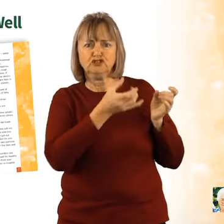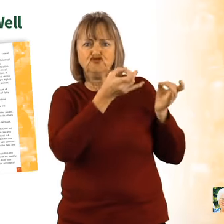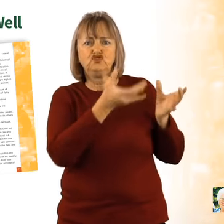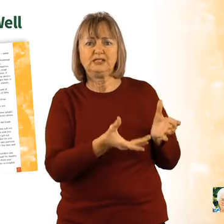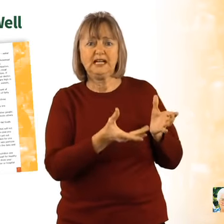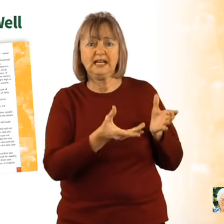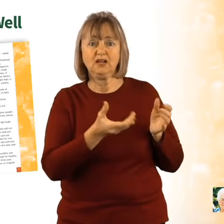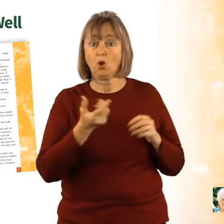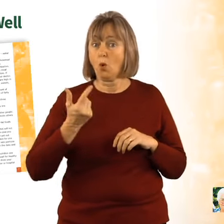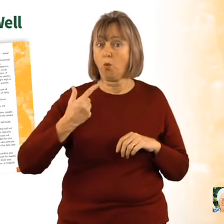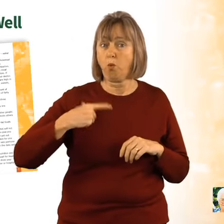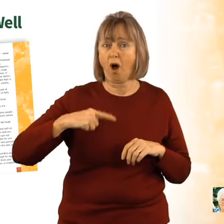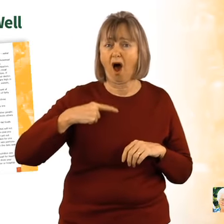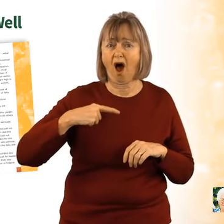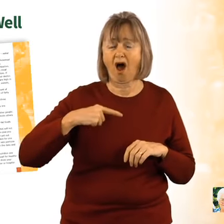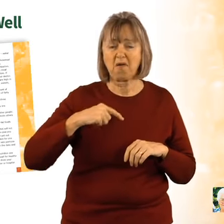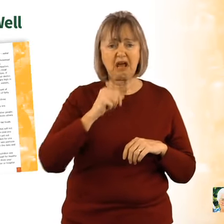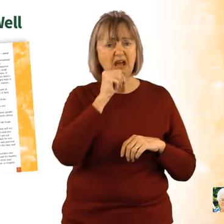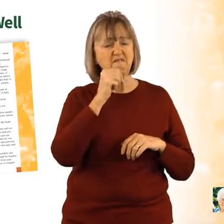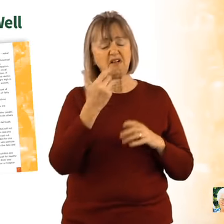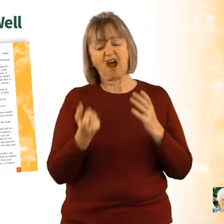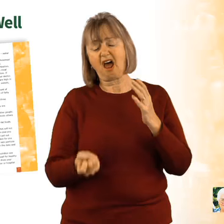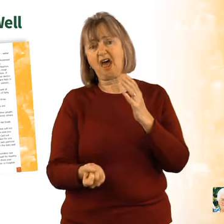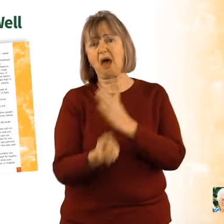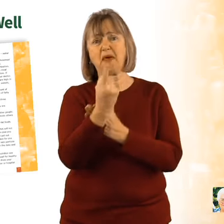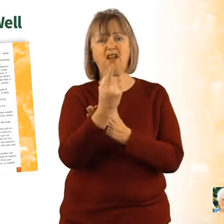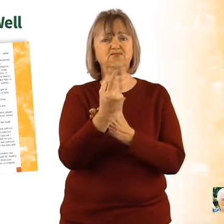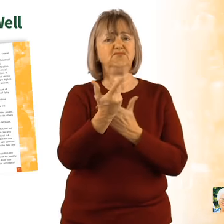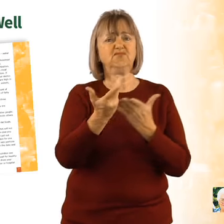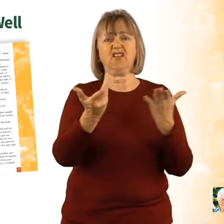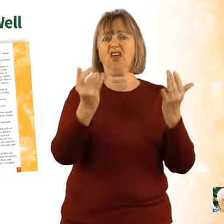foods, in case you have a period of time when you can't get out.